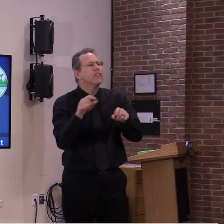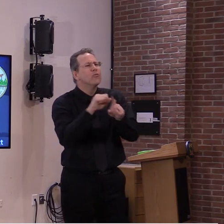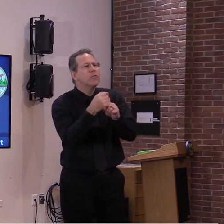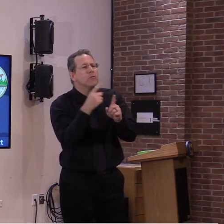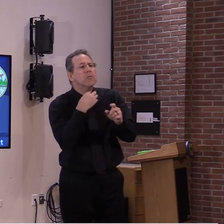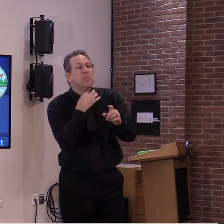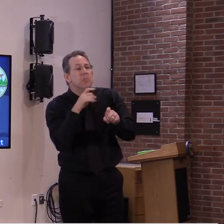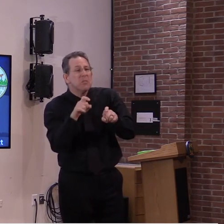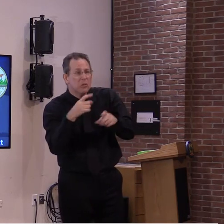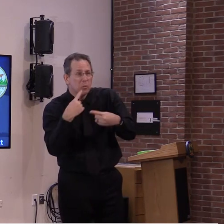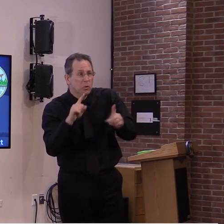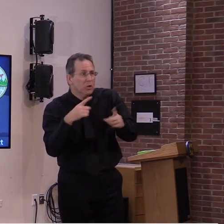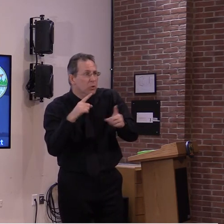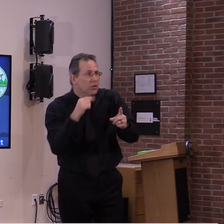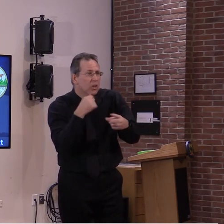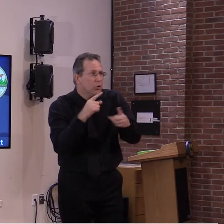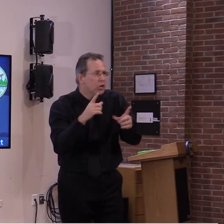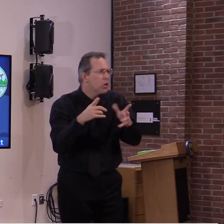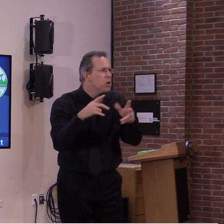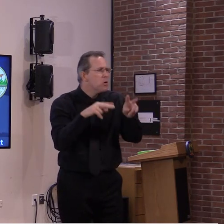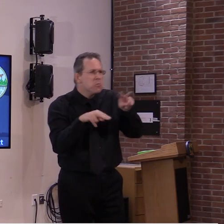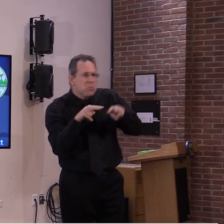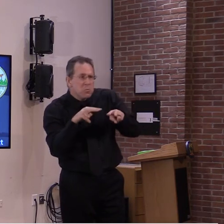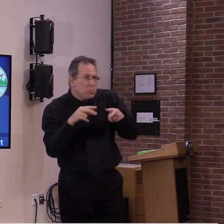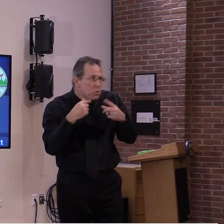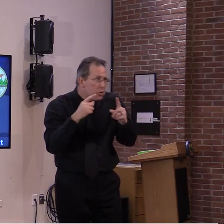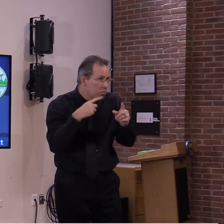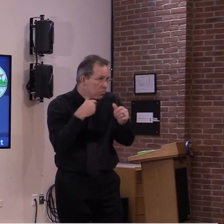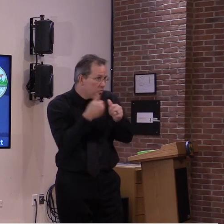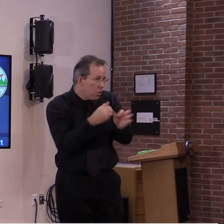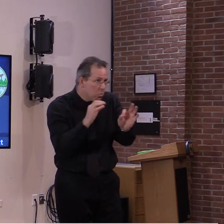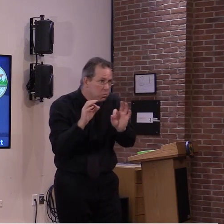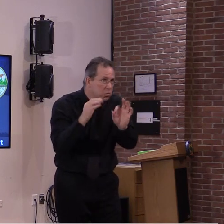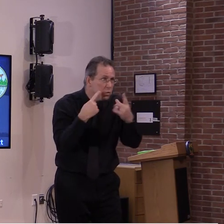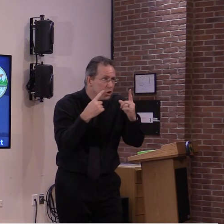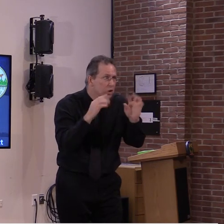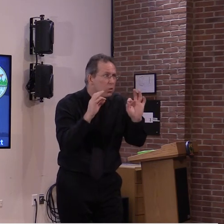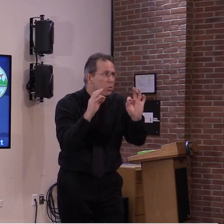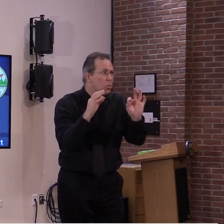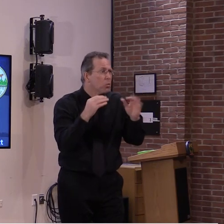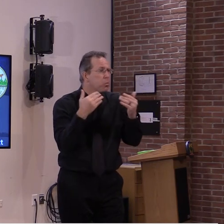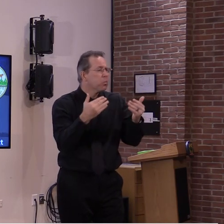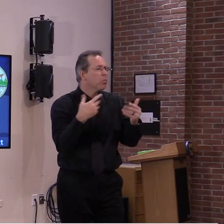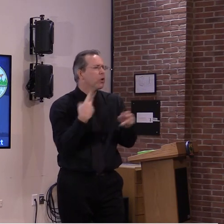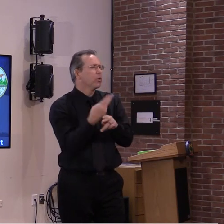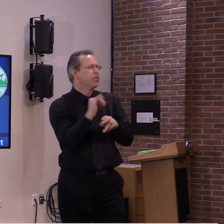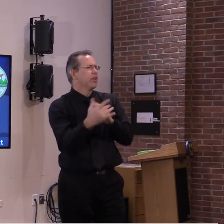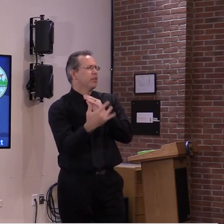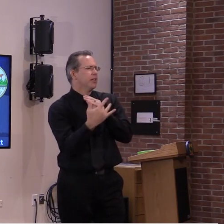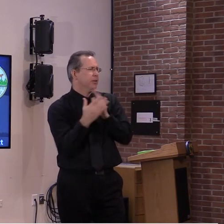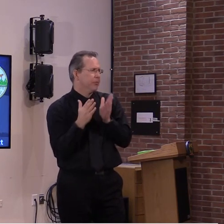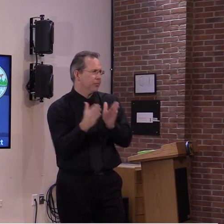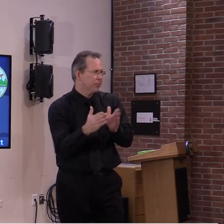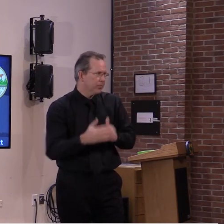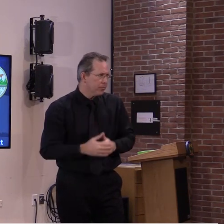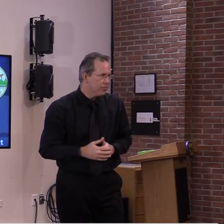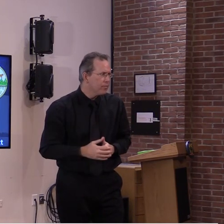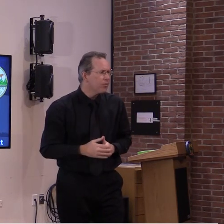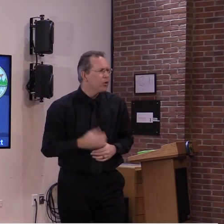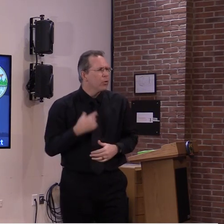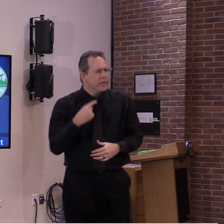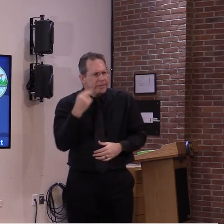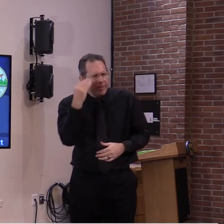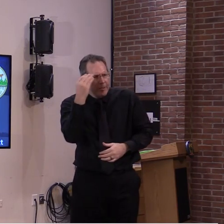everybody's abiding by the proper guidance, it's a very safe enterprise. So it's on the drawing board. I wouldn't say